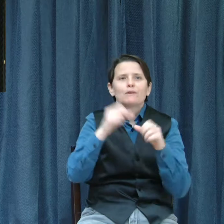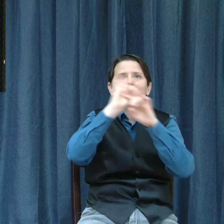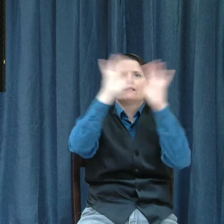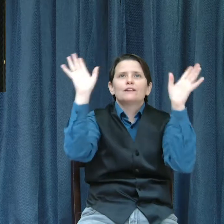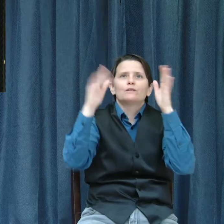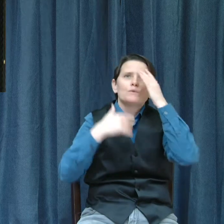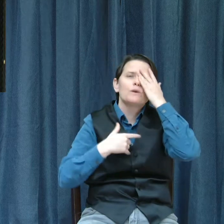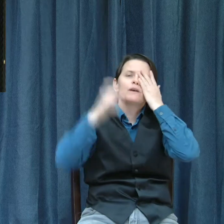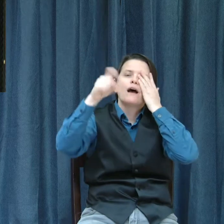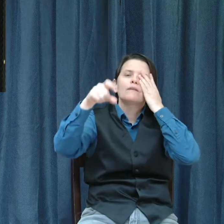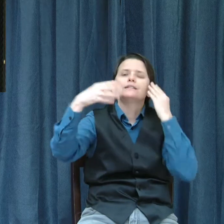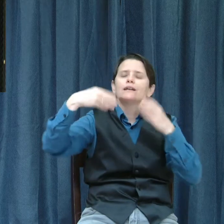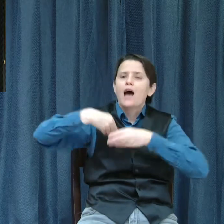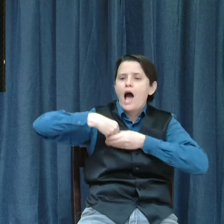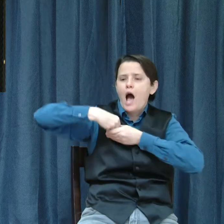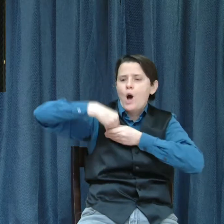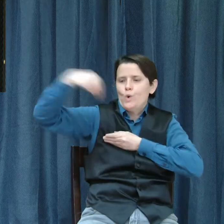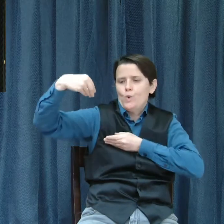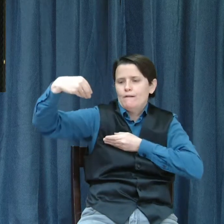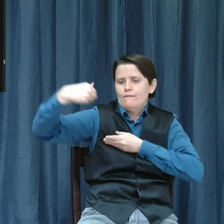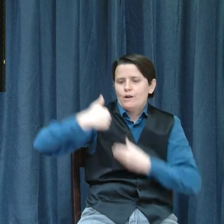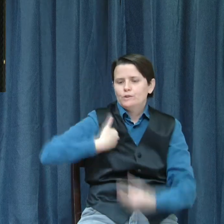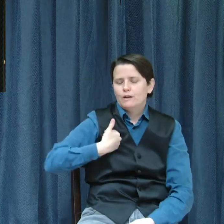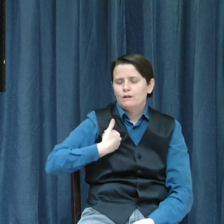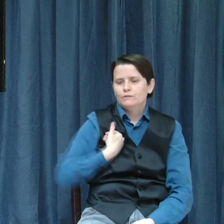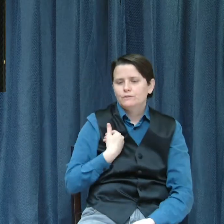get out of ourselves to be